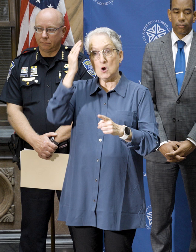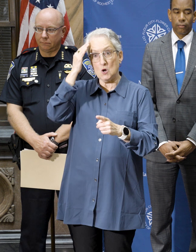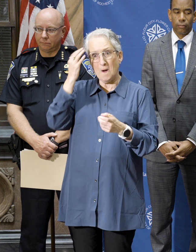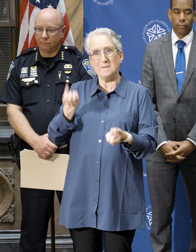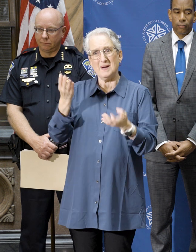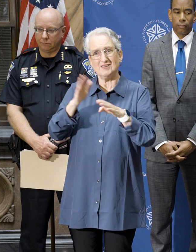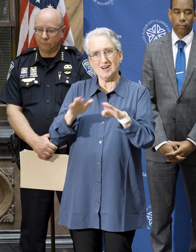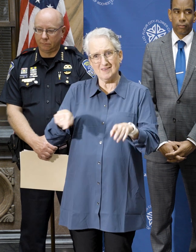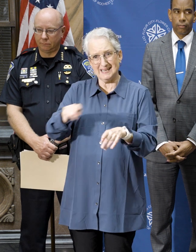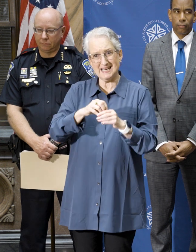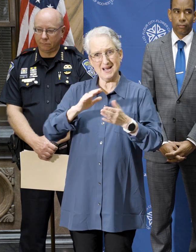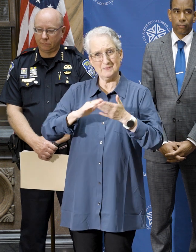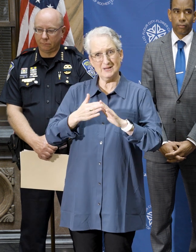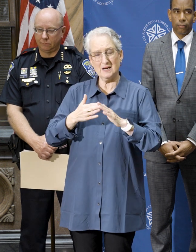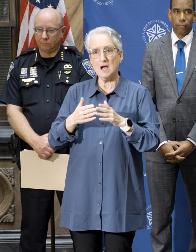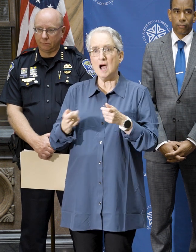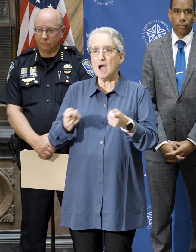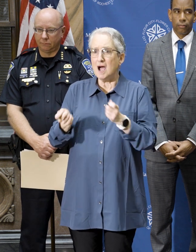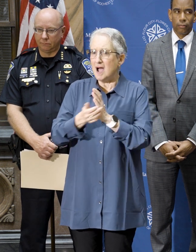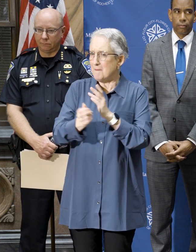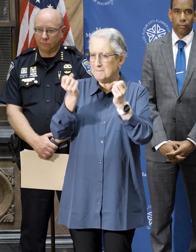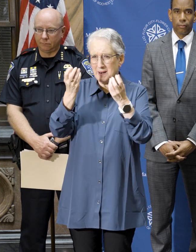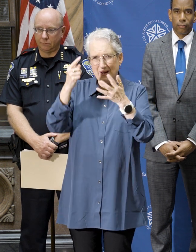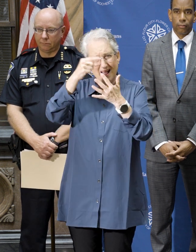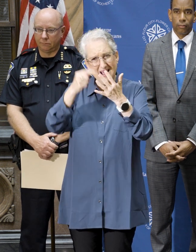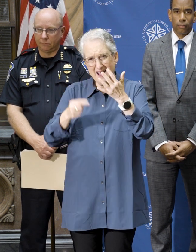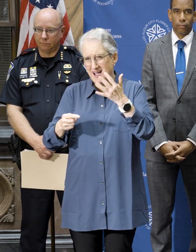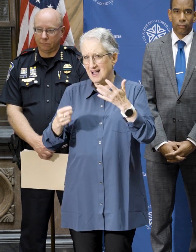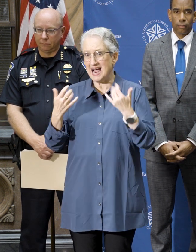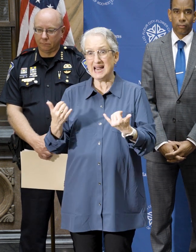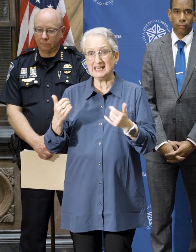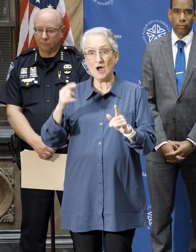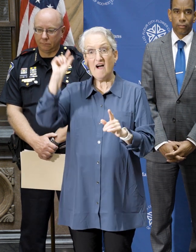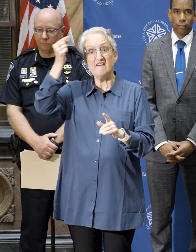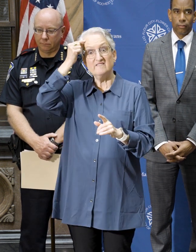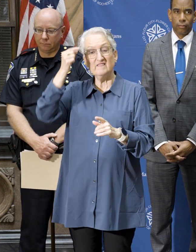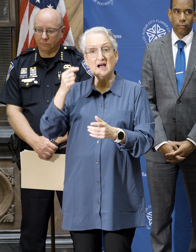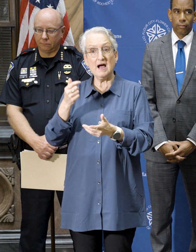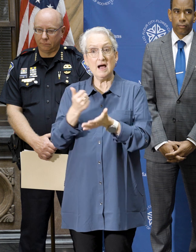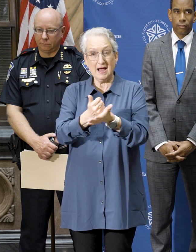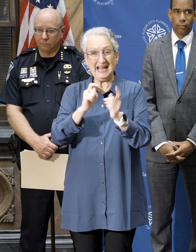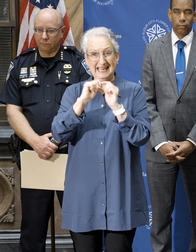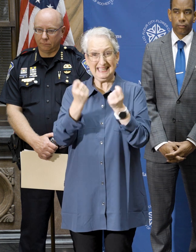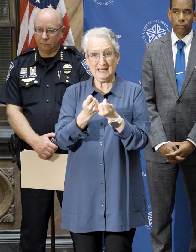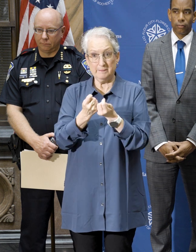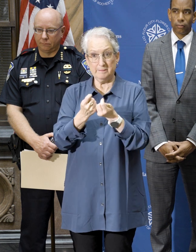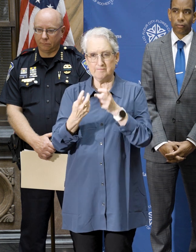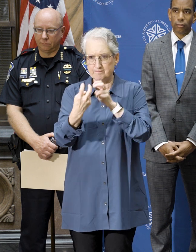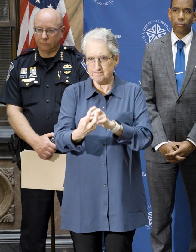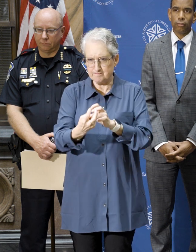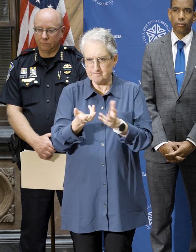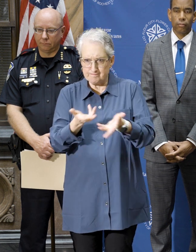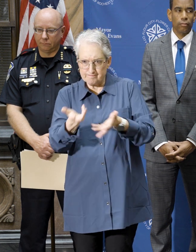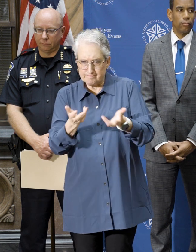with struggles like these and haven't found someone to talk to. My staff and I are grateful for this opportunity to